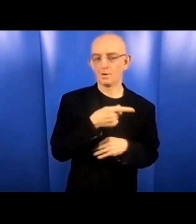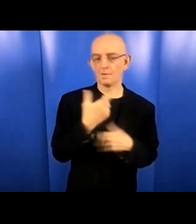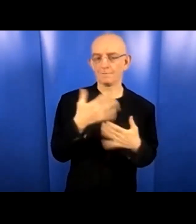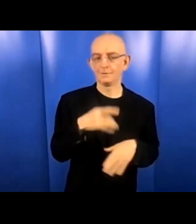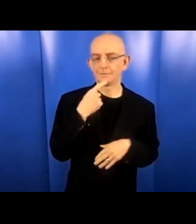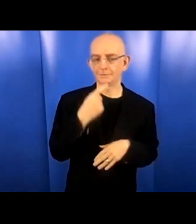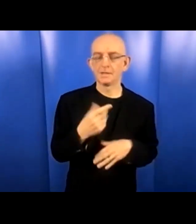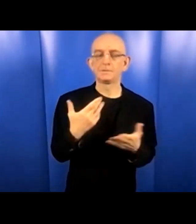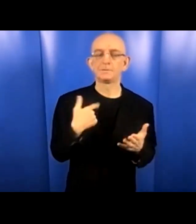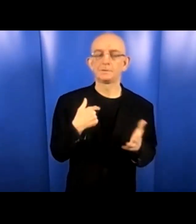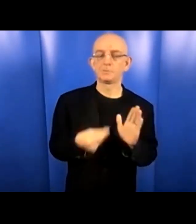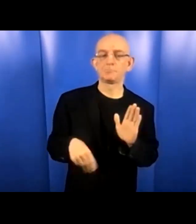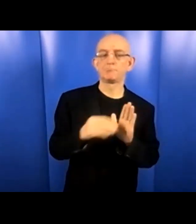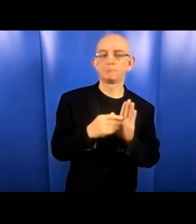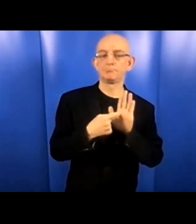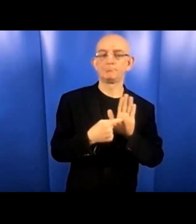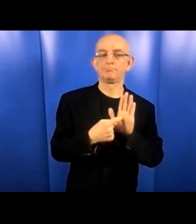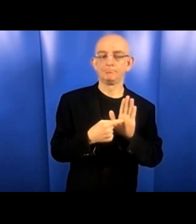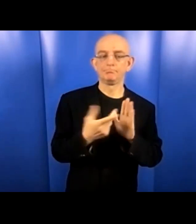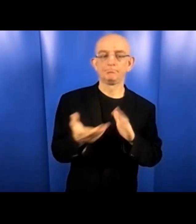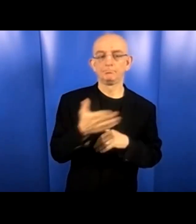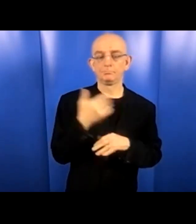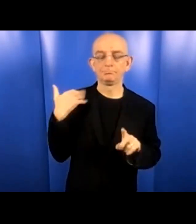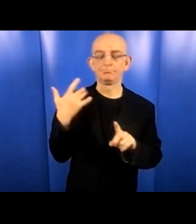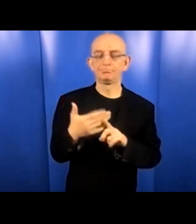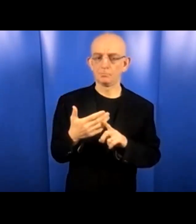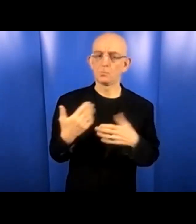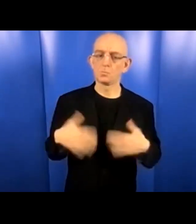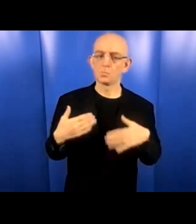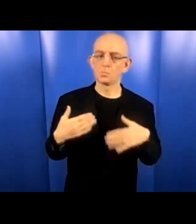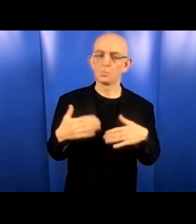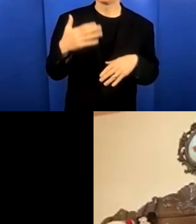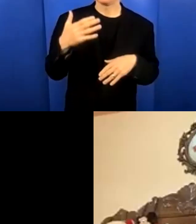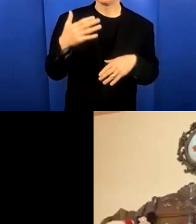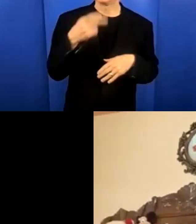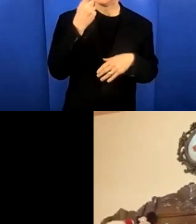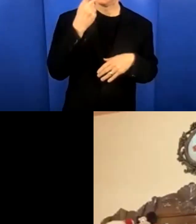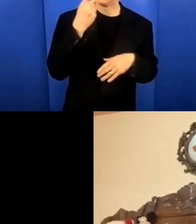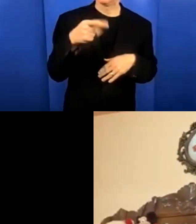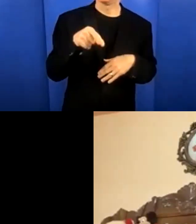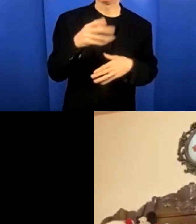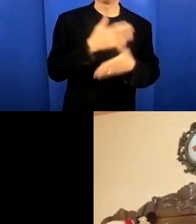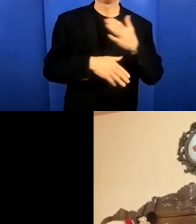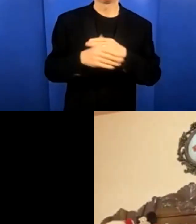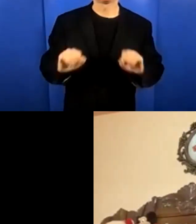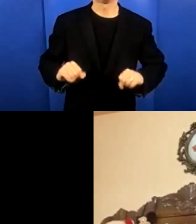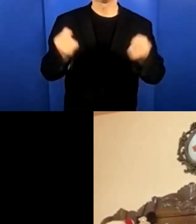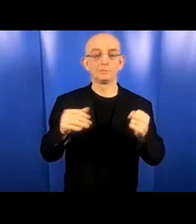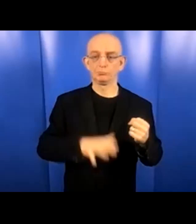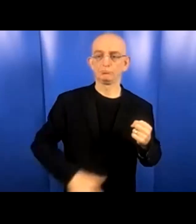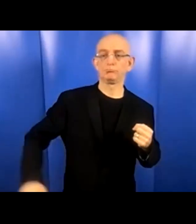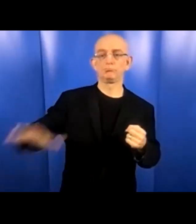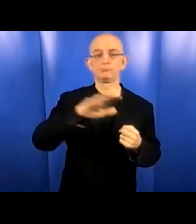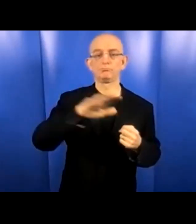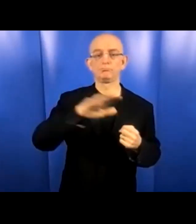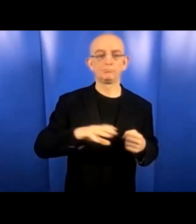have realized so far in the whole disability movement, in the whole CSOs movement, one of the gaps that we have highlighted